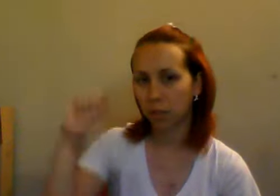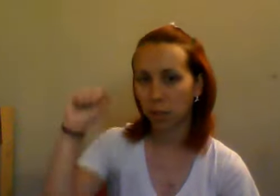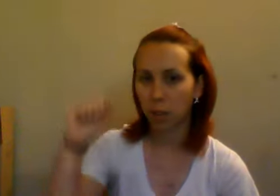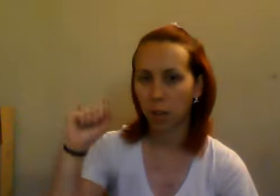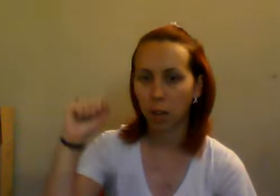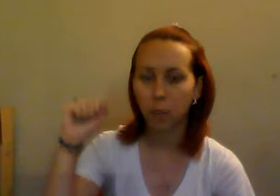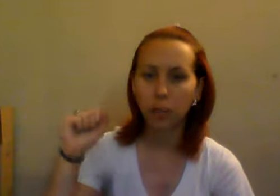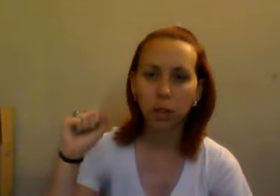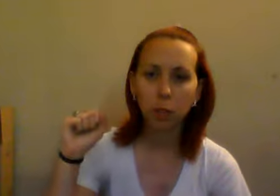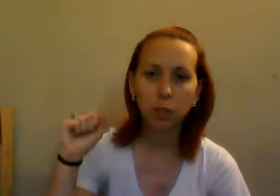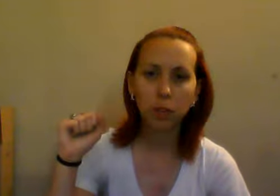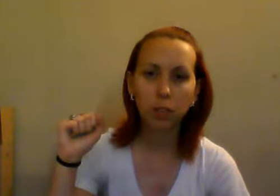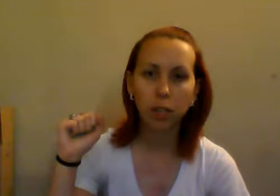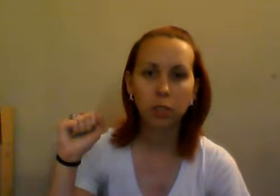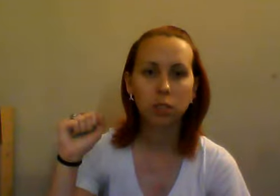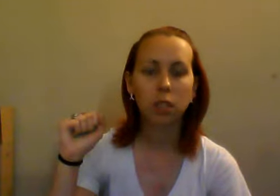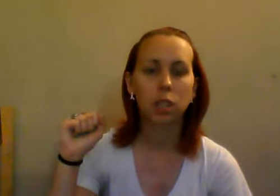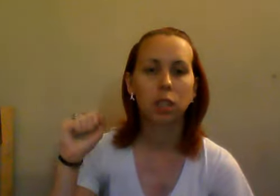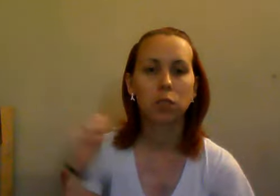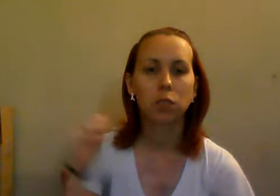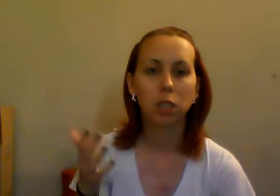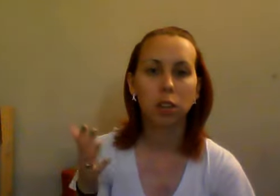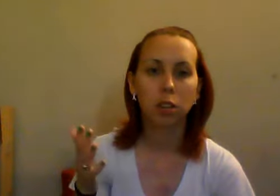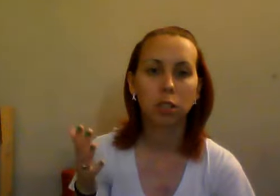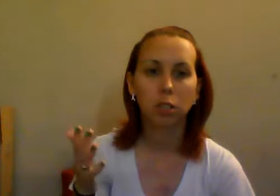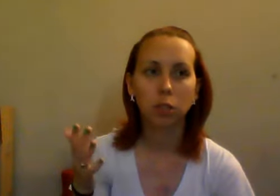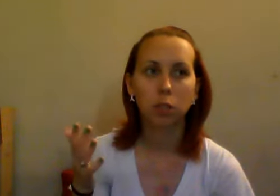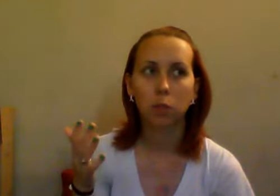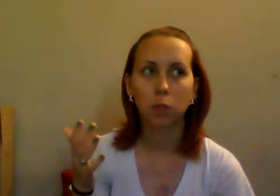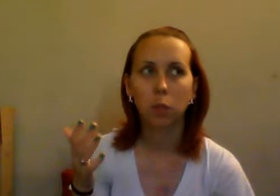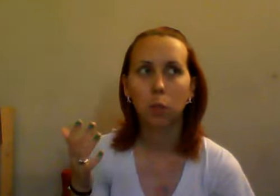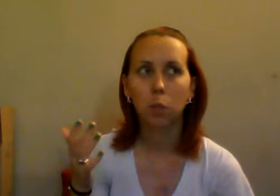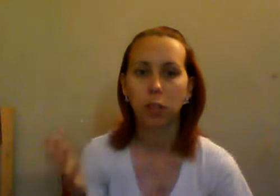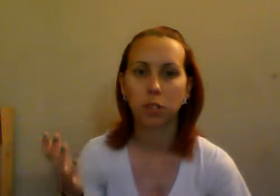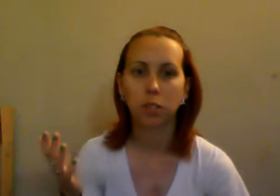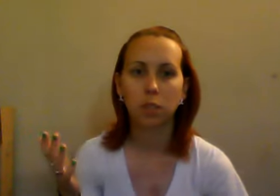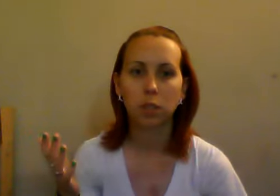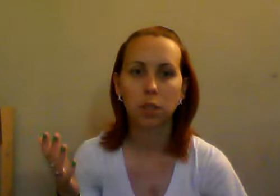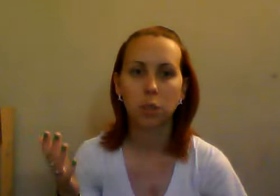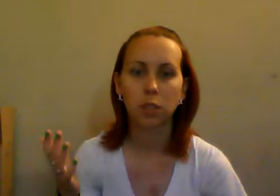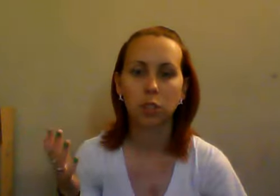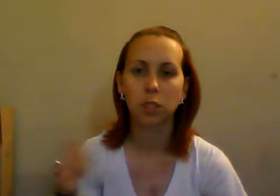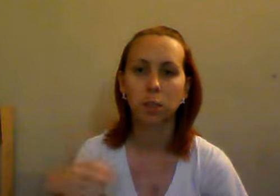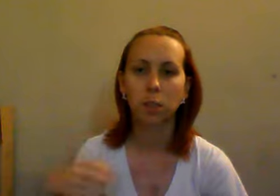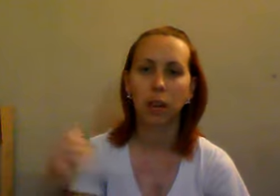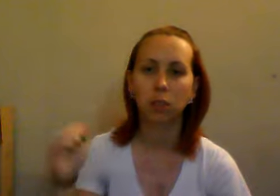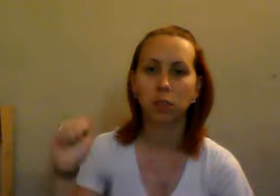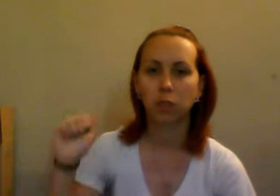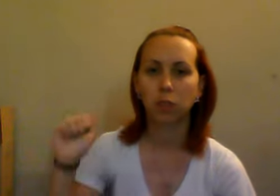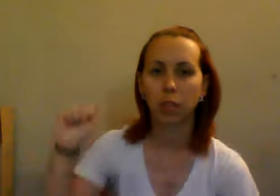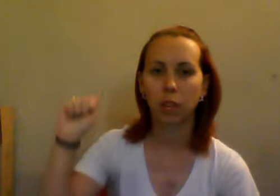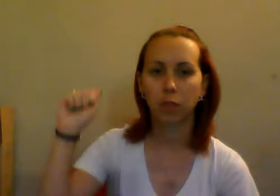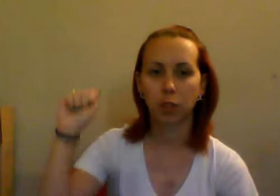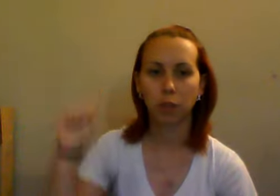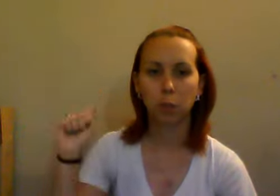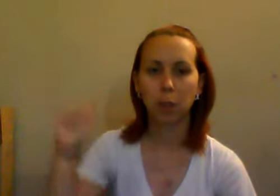your hand up and down between letters. It's really hard to watch to see what someone is trying to spell out if they're bouncing